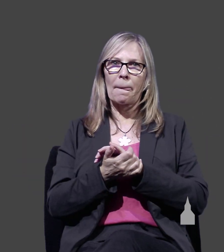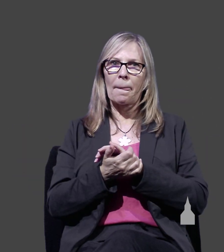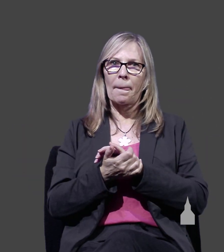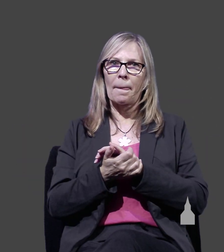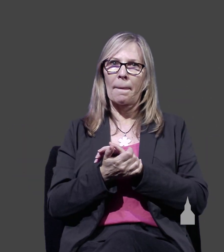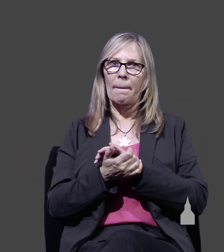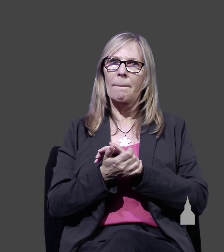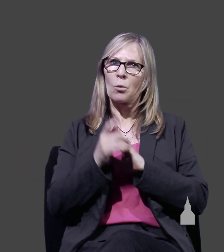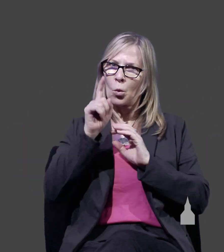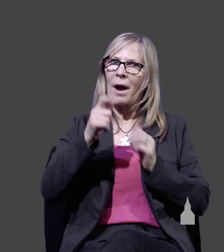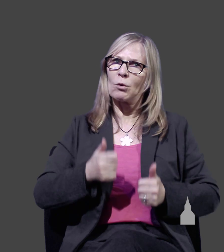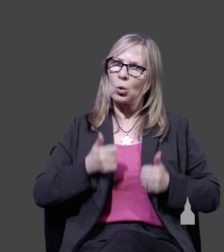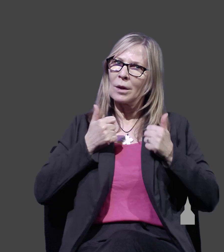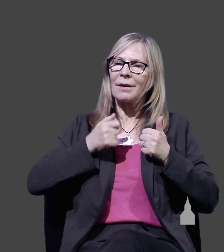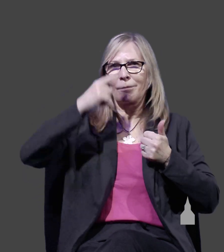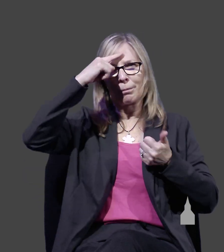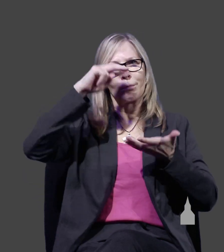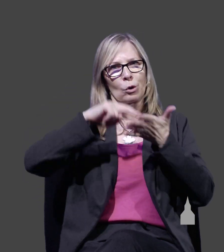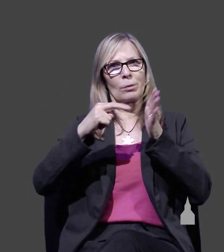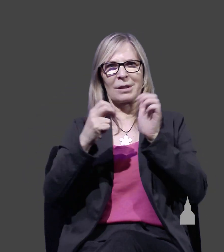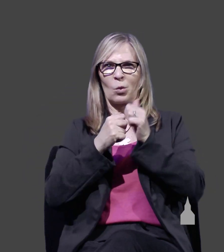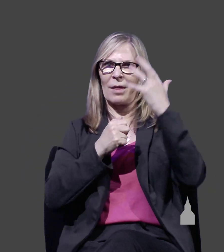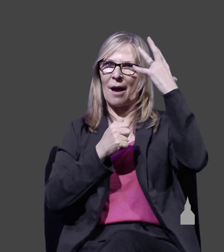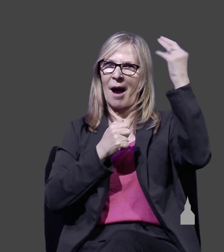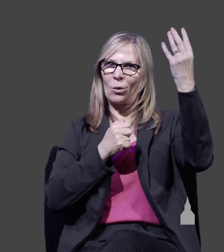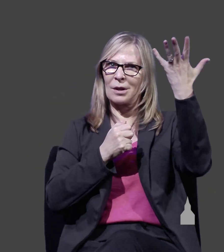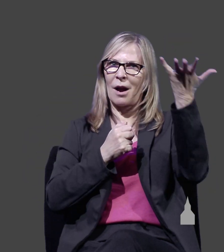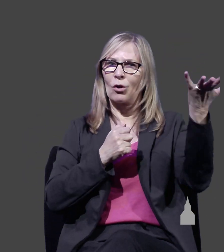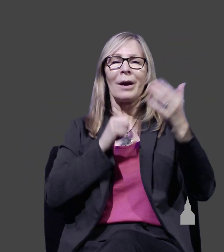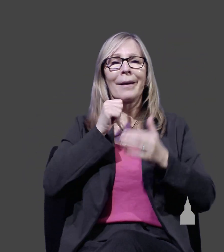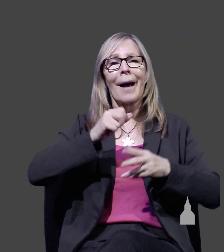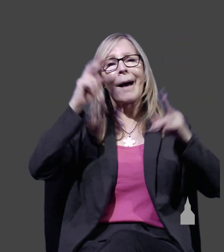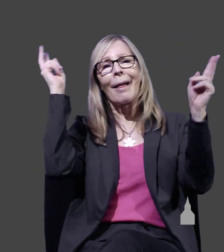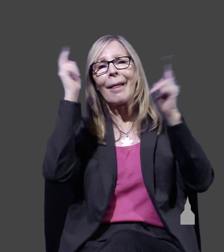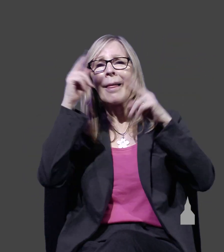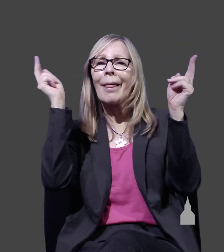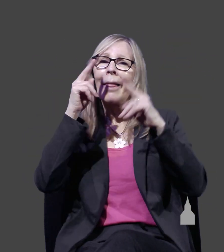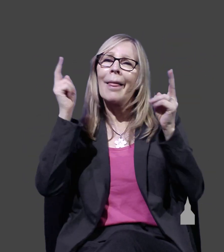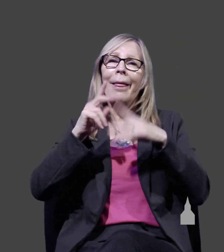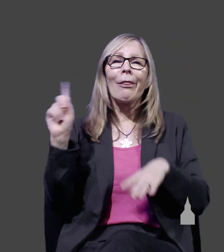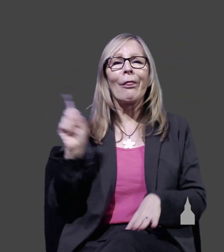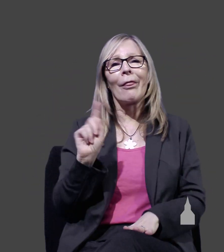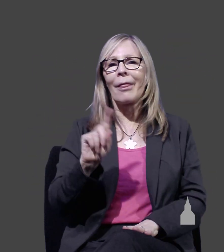We have to live purposefully amongst outsiders, not carelessly or frivolously.